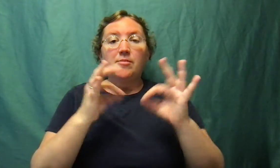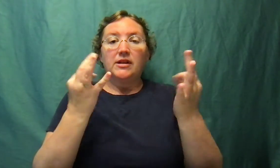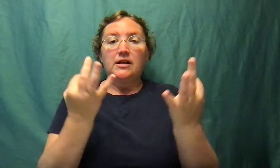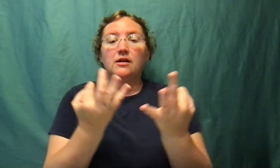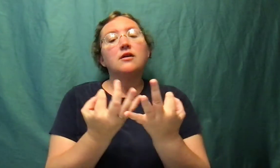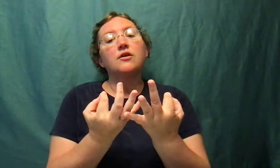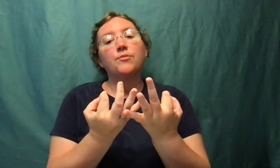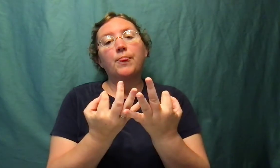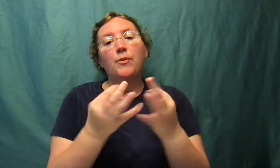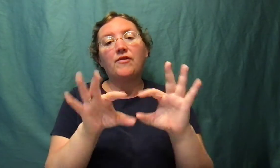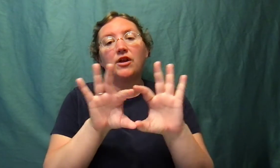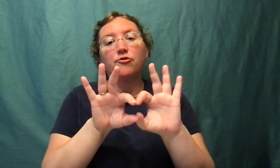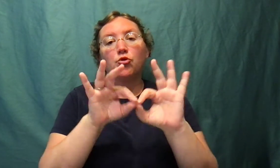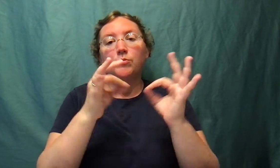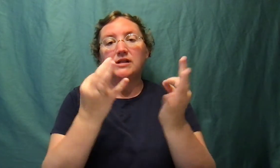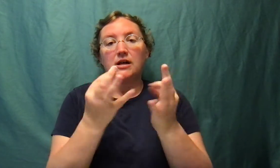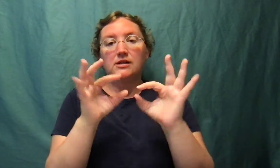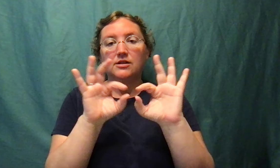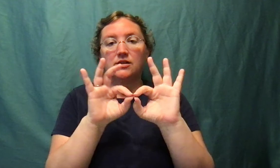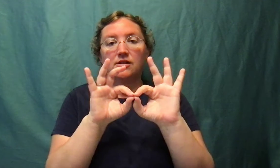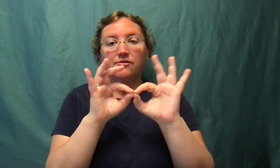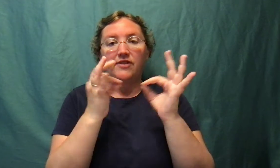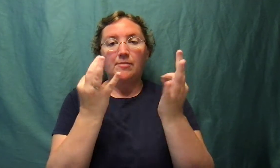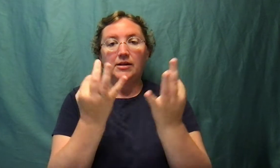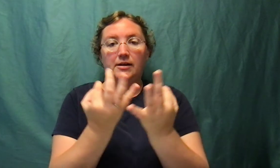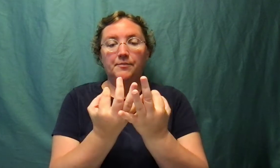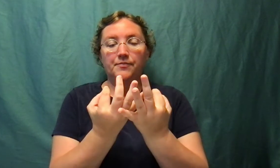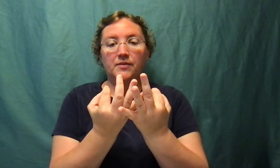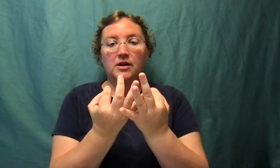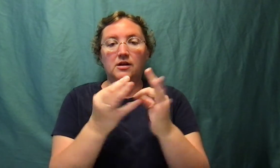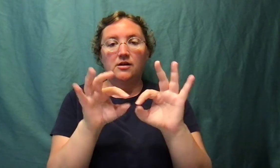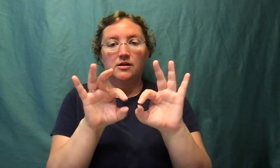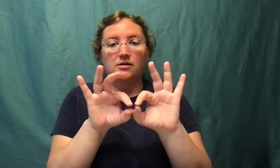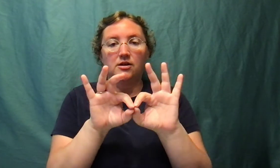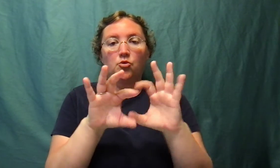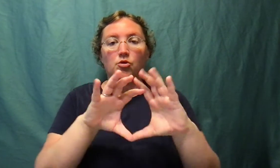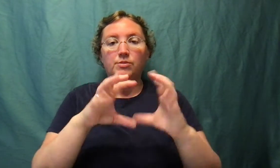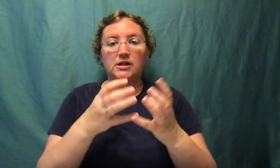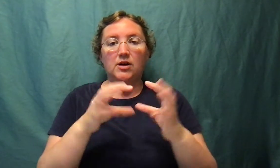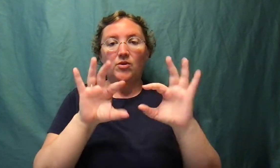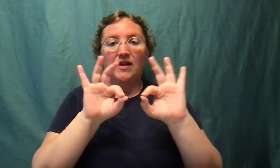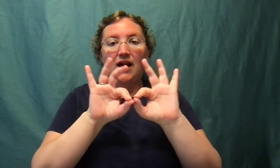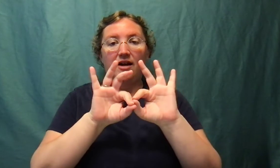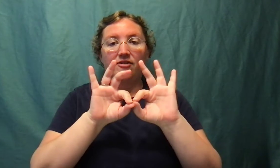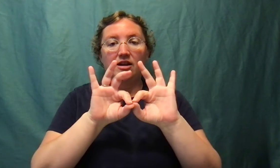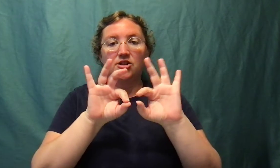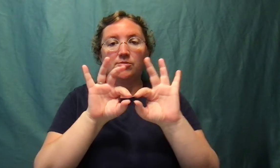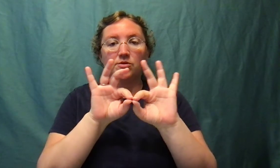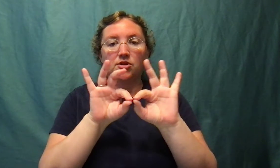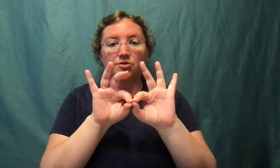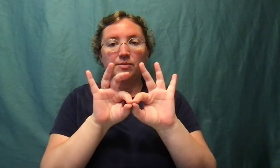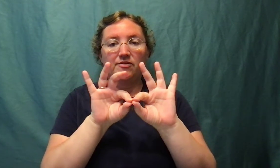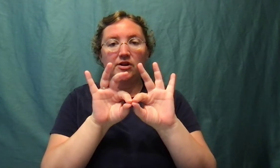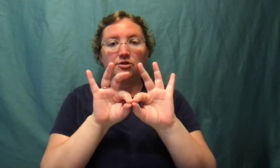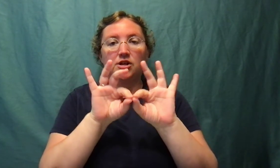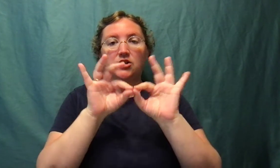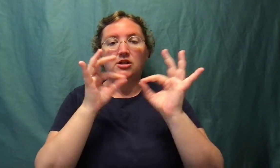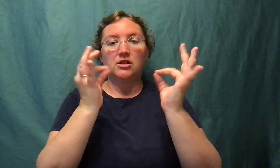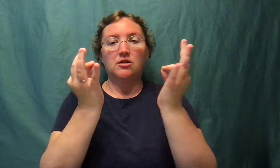Family. We have a lot of group signs. This is family. It's a group sign with an F hand shape. So it starts with my fingers touching here